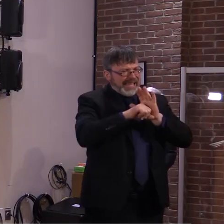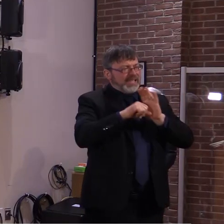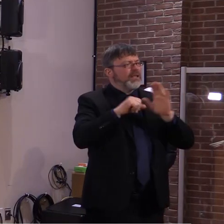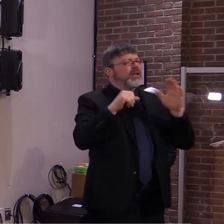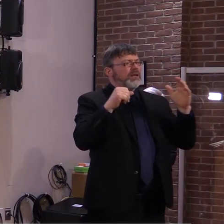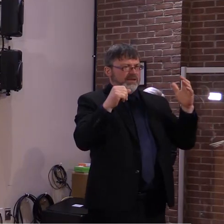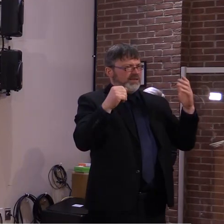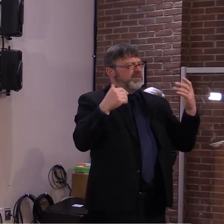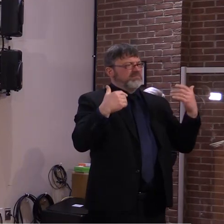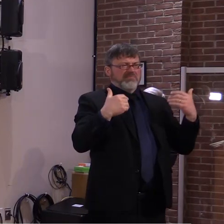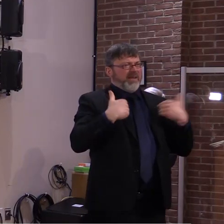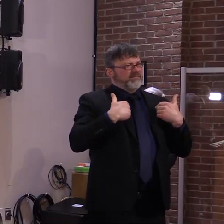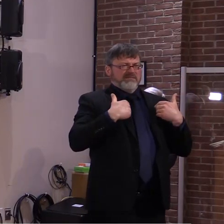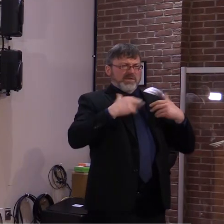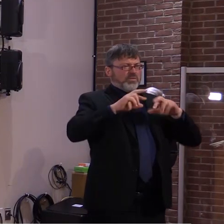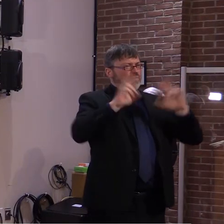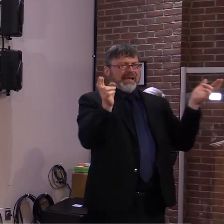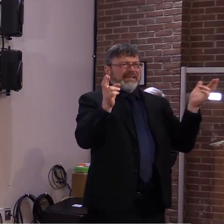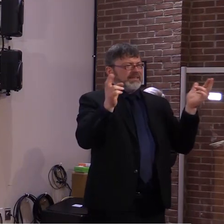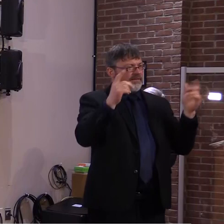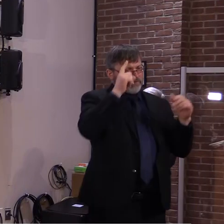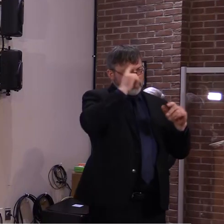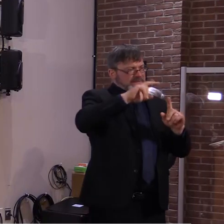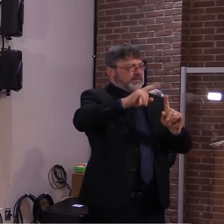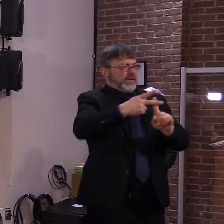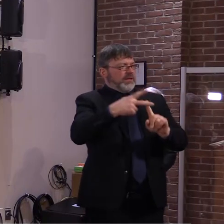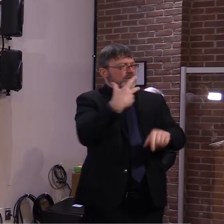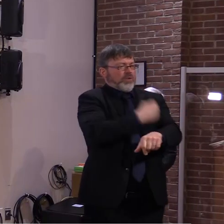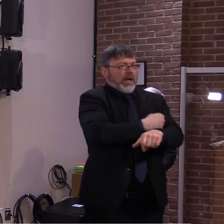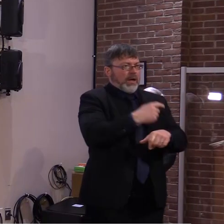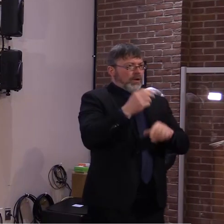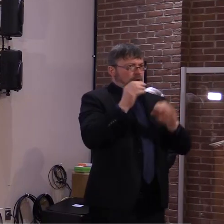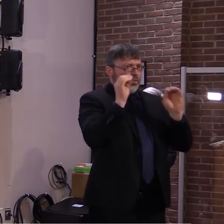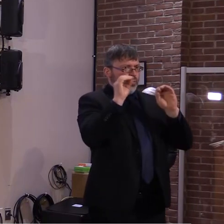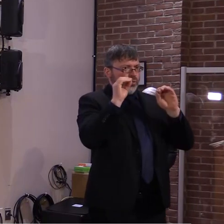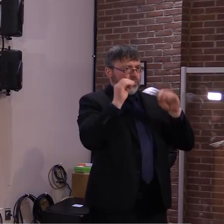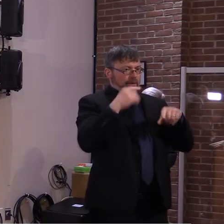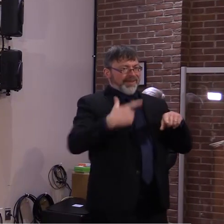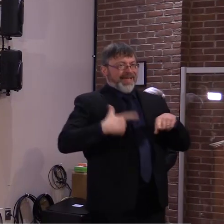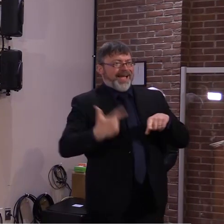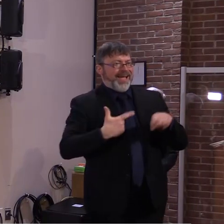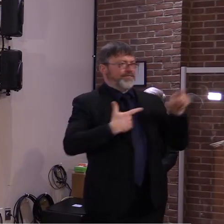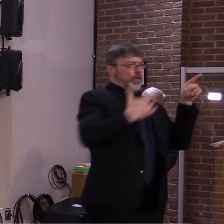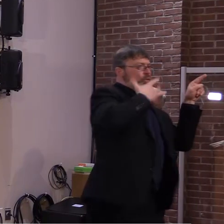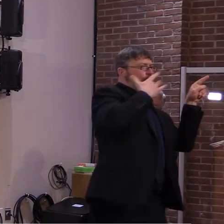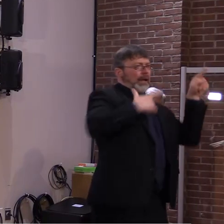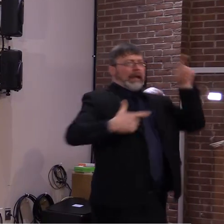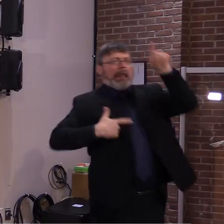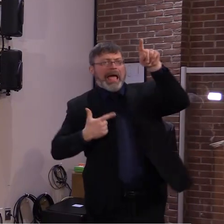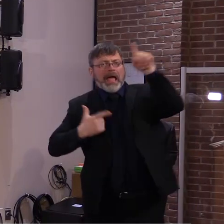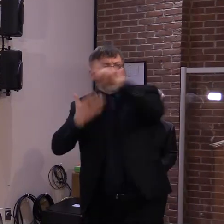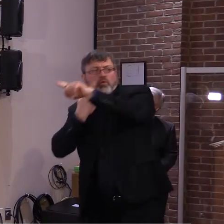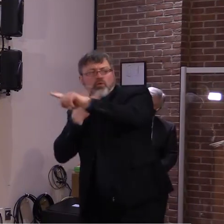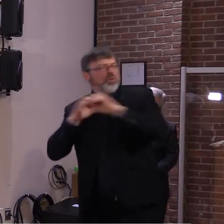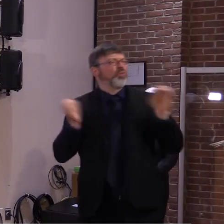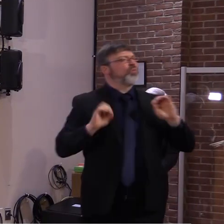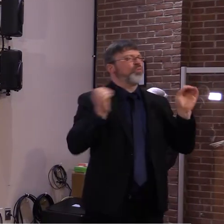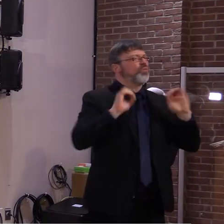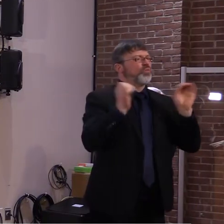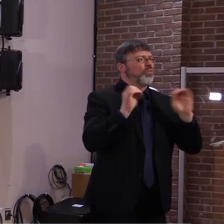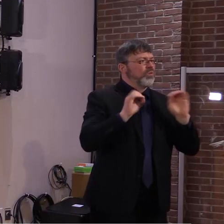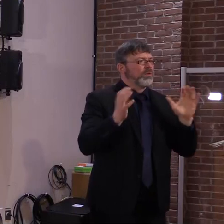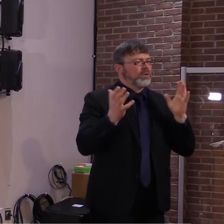they'll be readily available to them in the other states. And I think that kind of reciprocal arrangement that we had with these